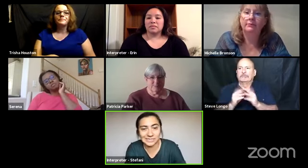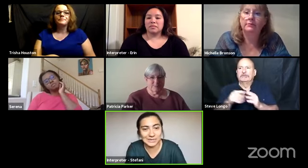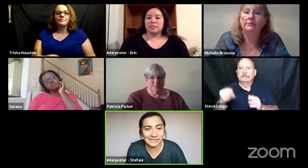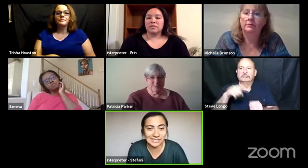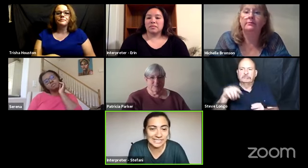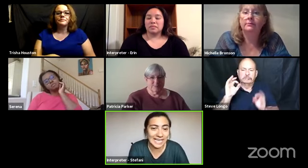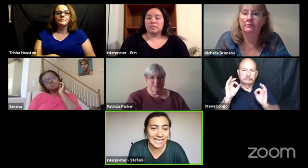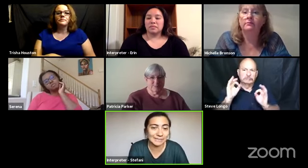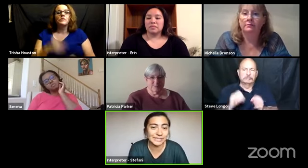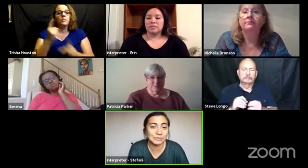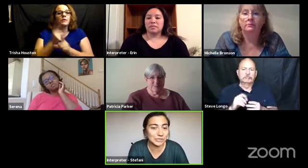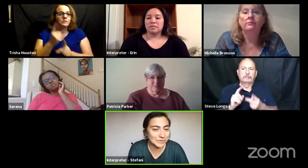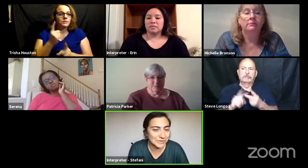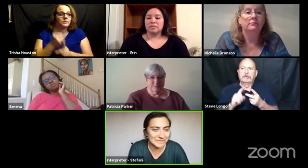meeting runs that much more smooth.